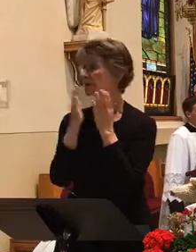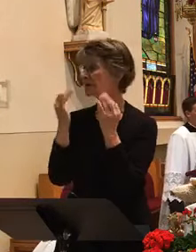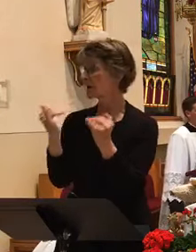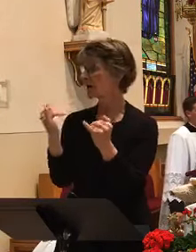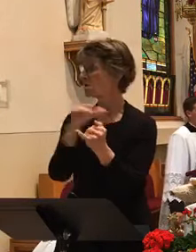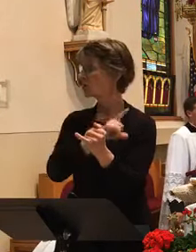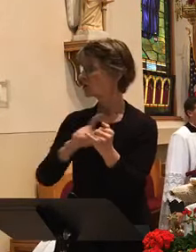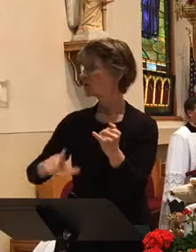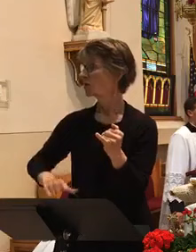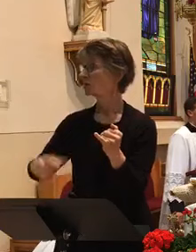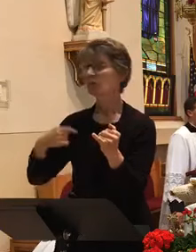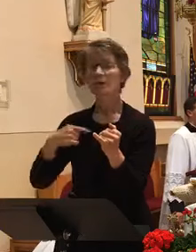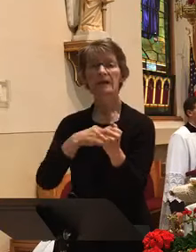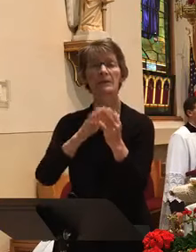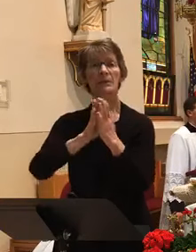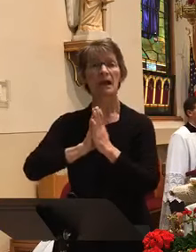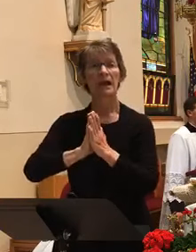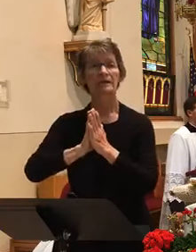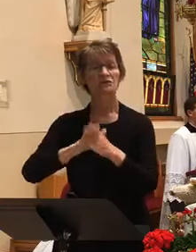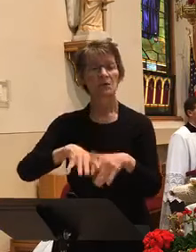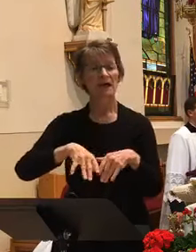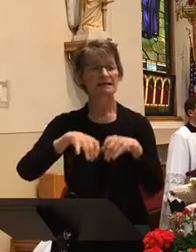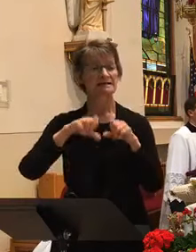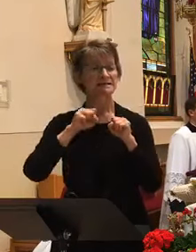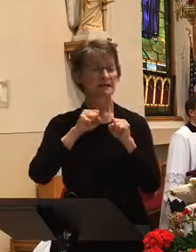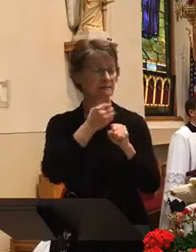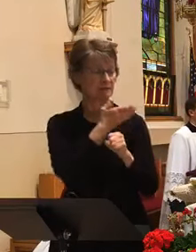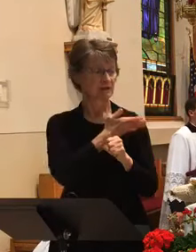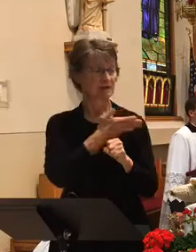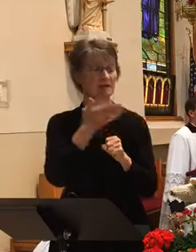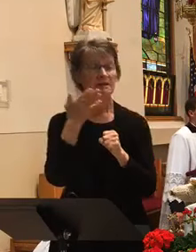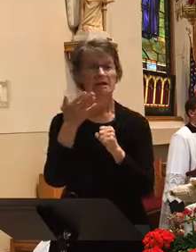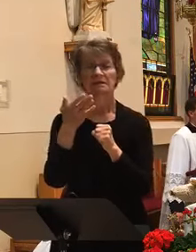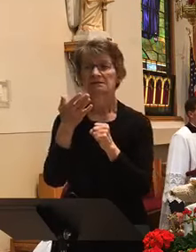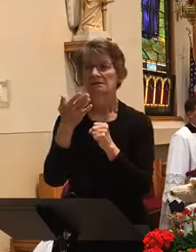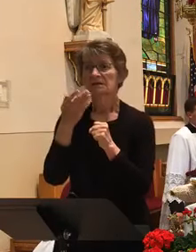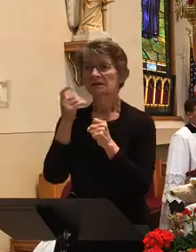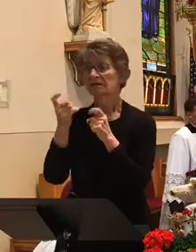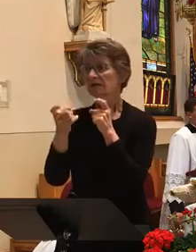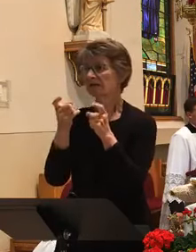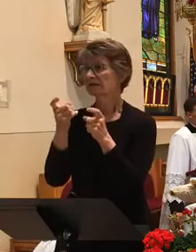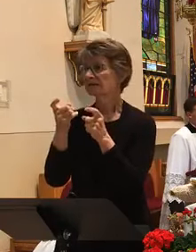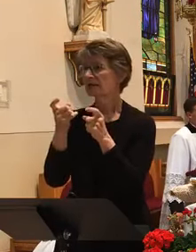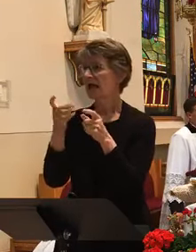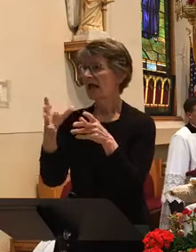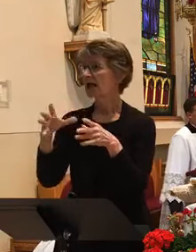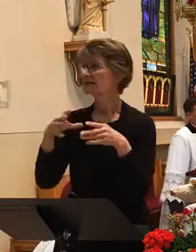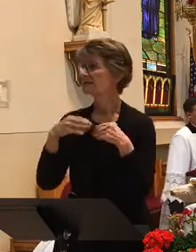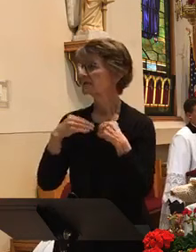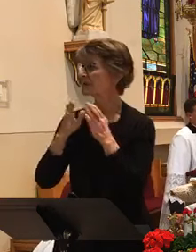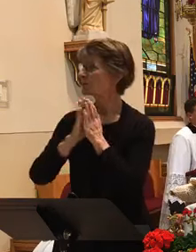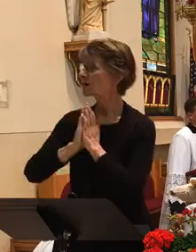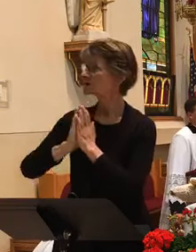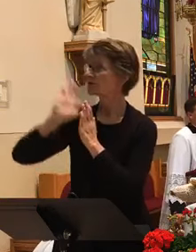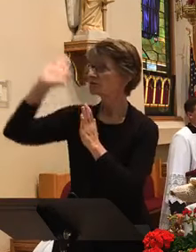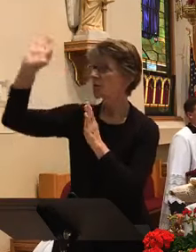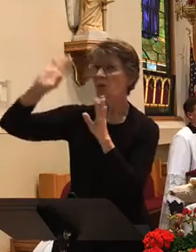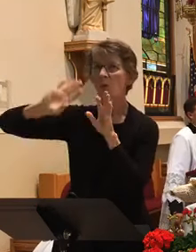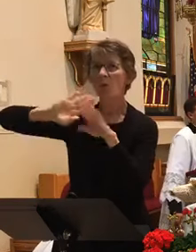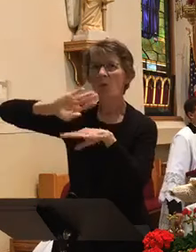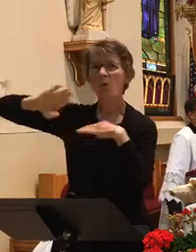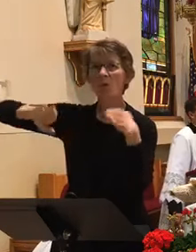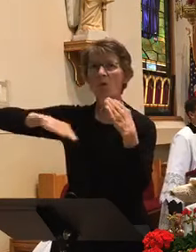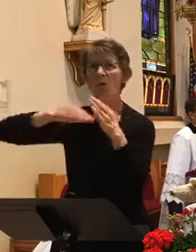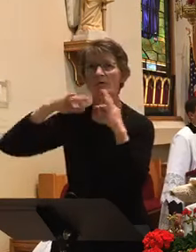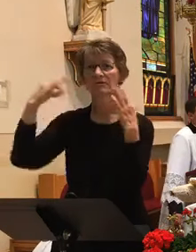Therefore, Lord, we pray, graciously accept this oblation of our service, that of your whole family, which we make